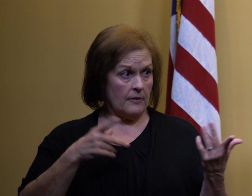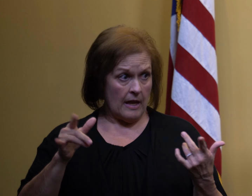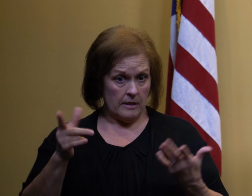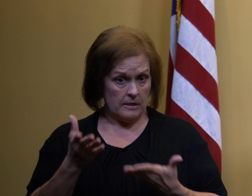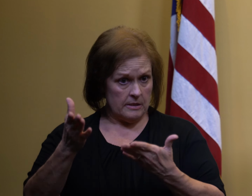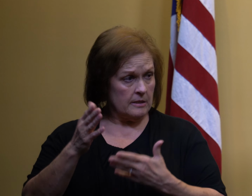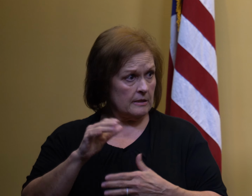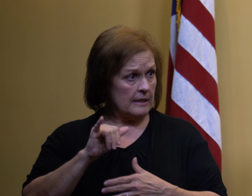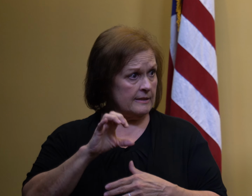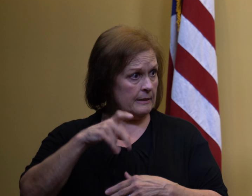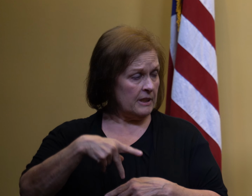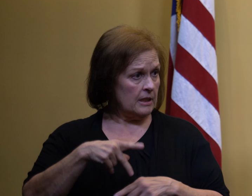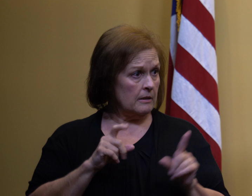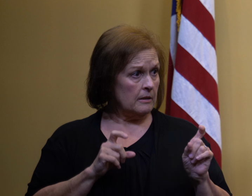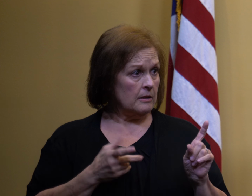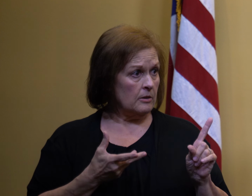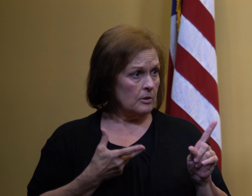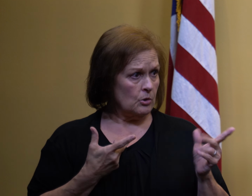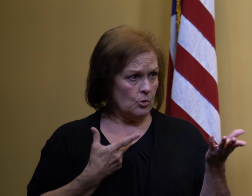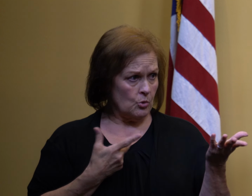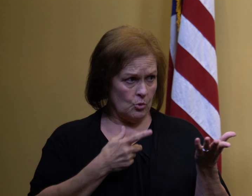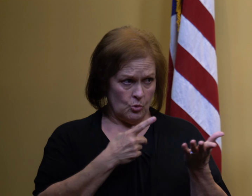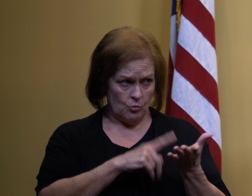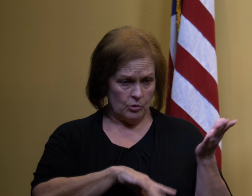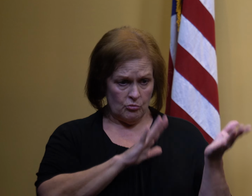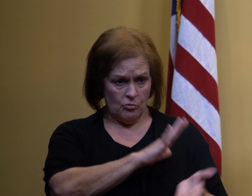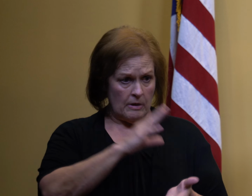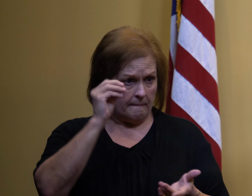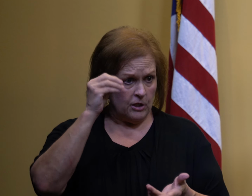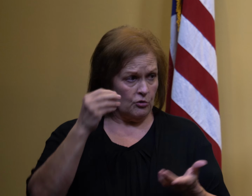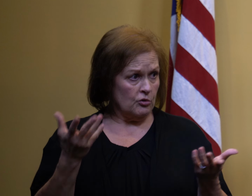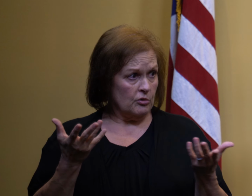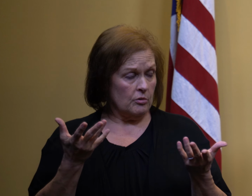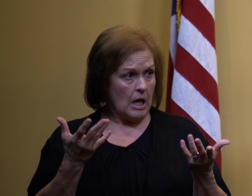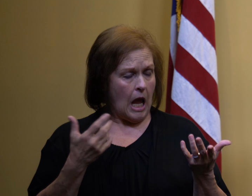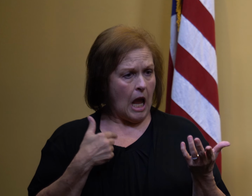submitted that to IACP. Correct. Right. So what do you make of that?